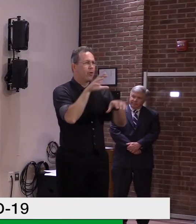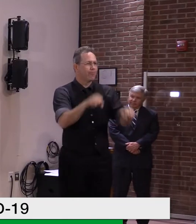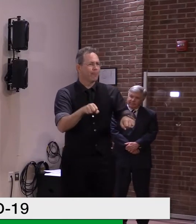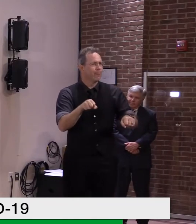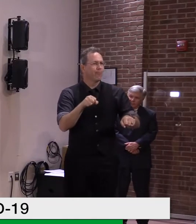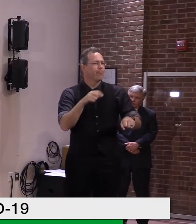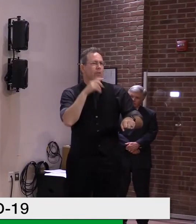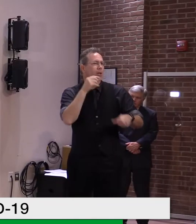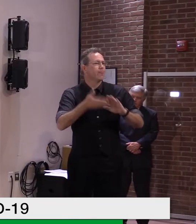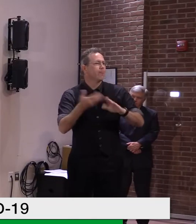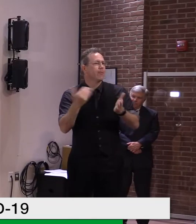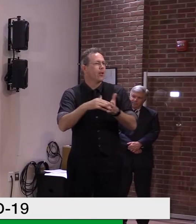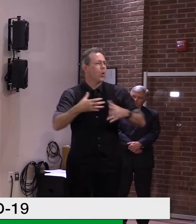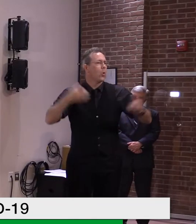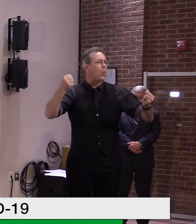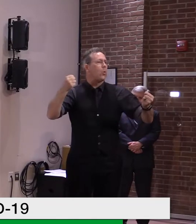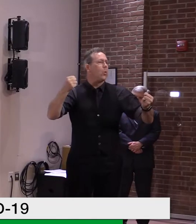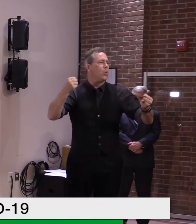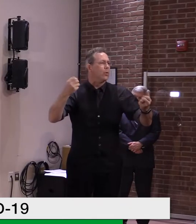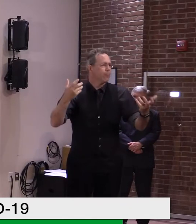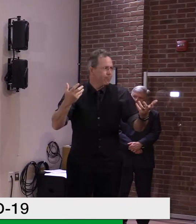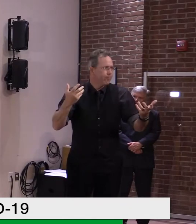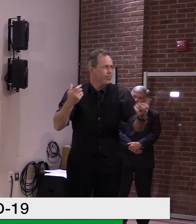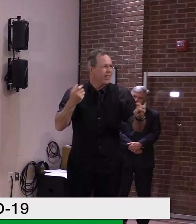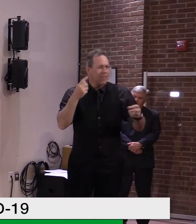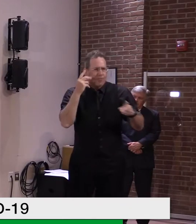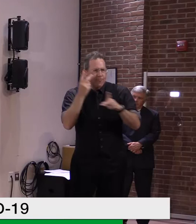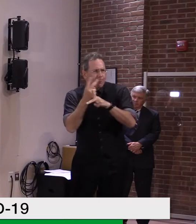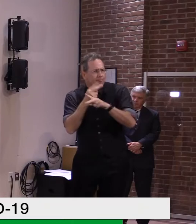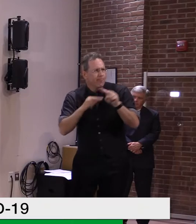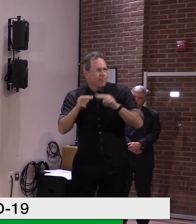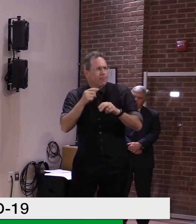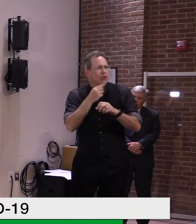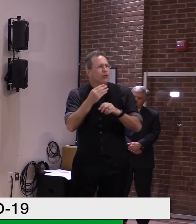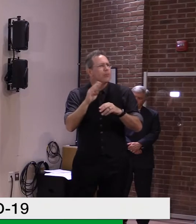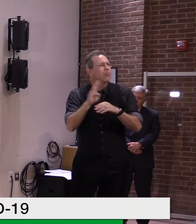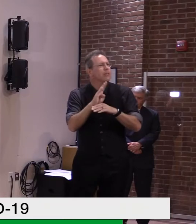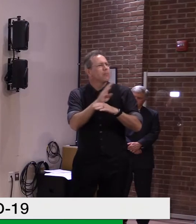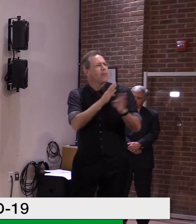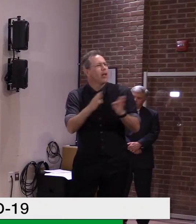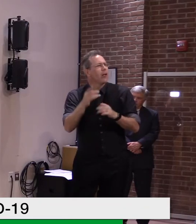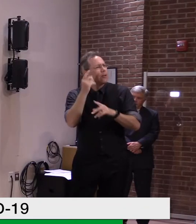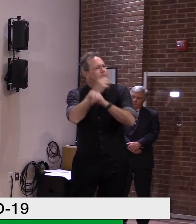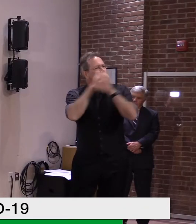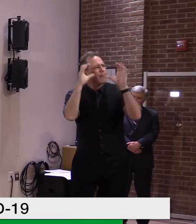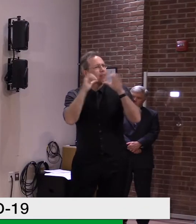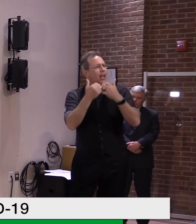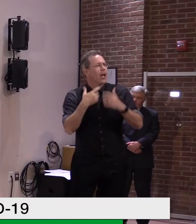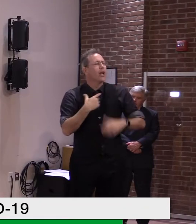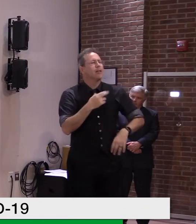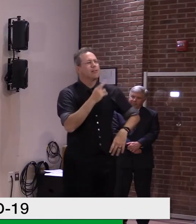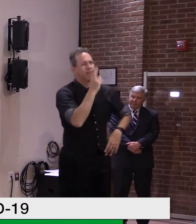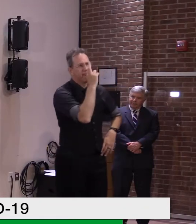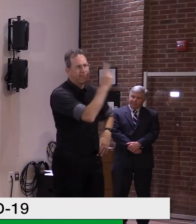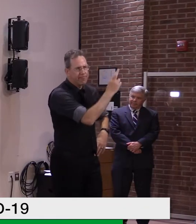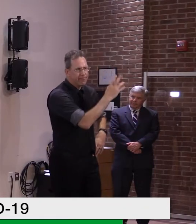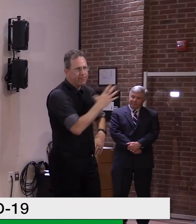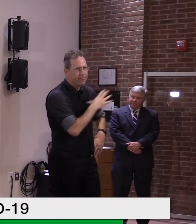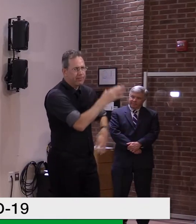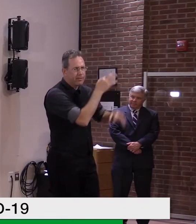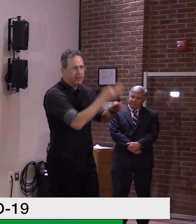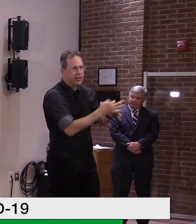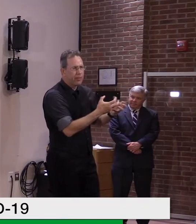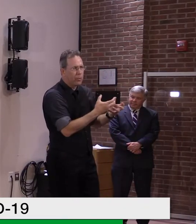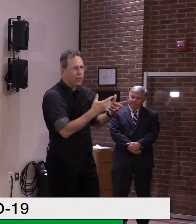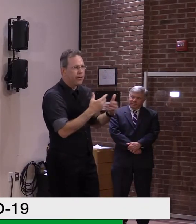They have an obligation to get the best deal they can. So I'm still hopeful when we'll see how this all works out over the week. I